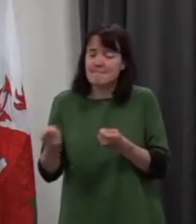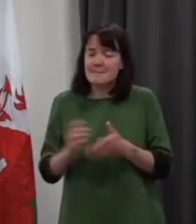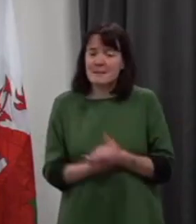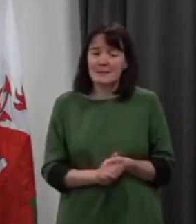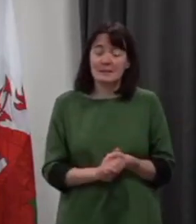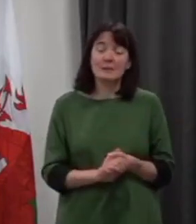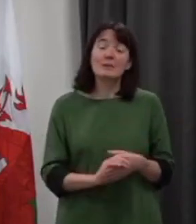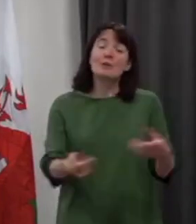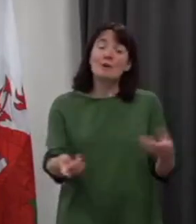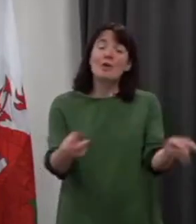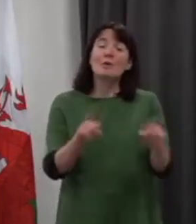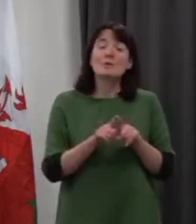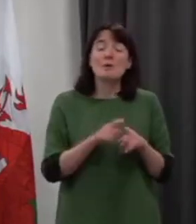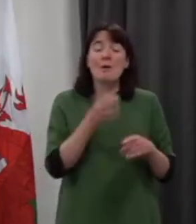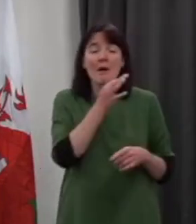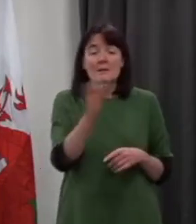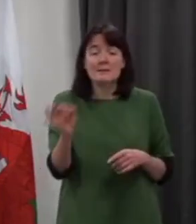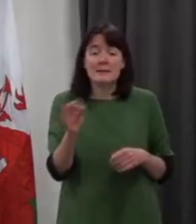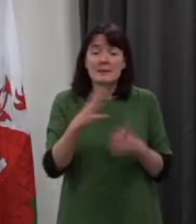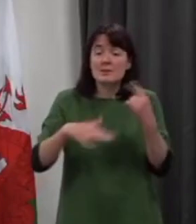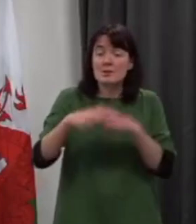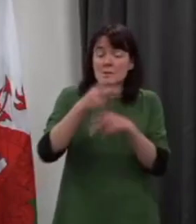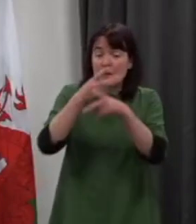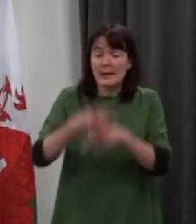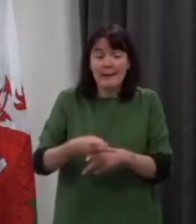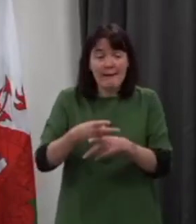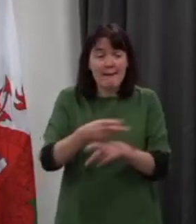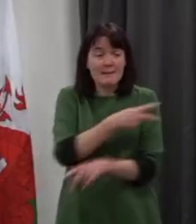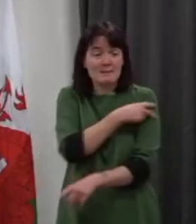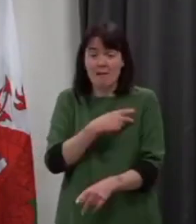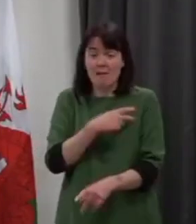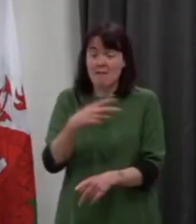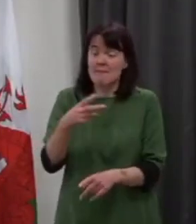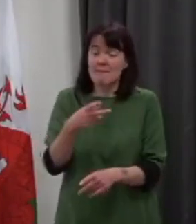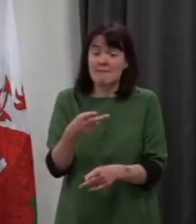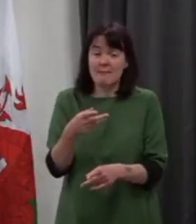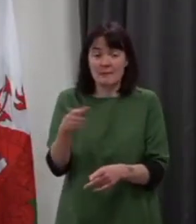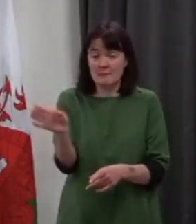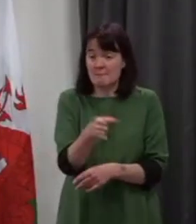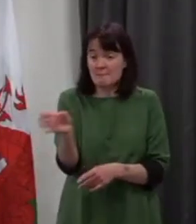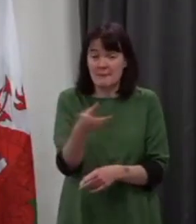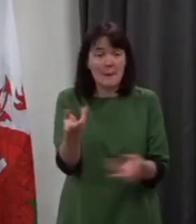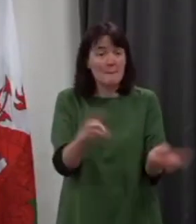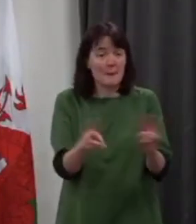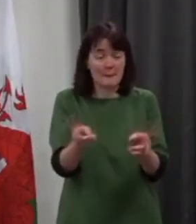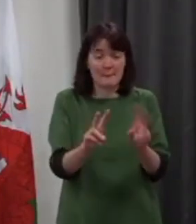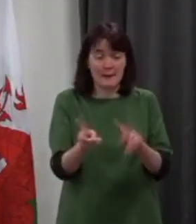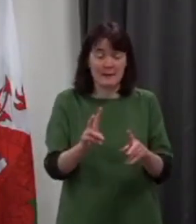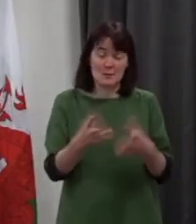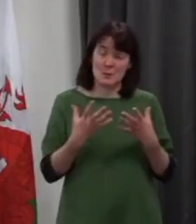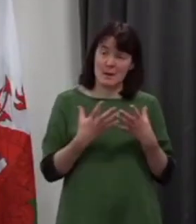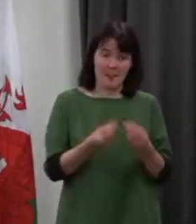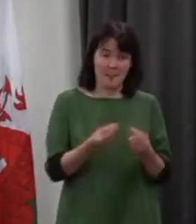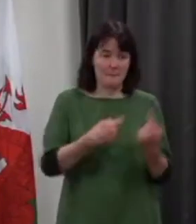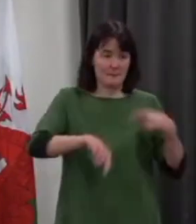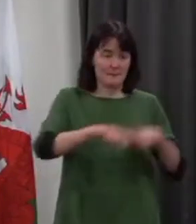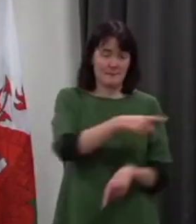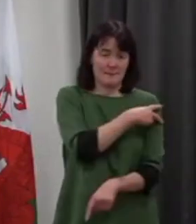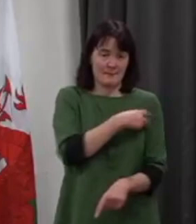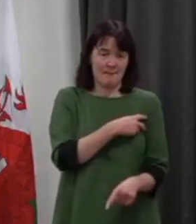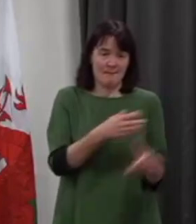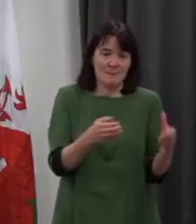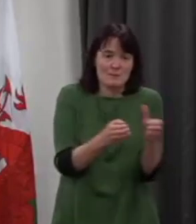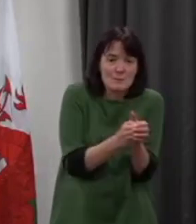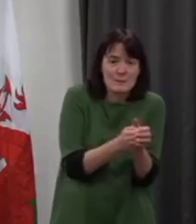care staff to come back to help our workforce, to help our country. This is an